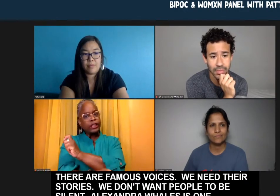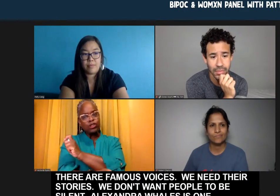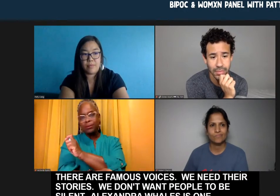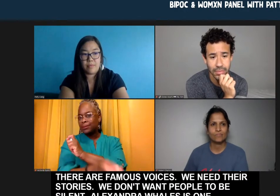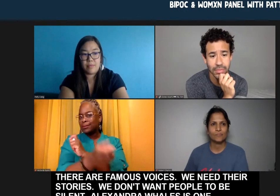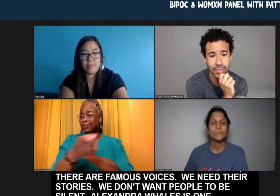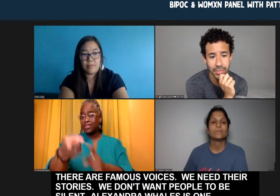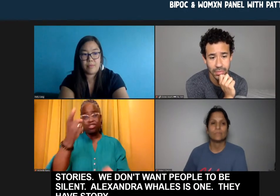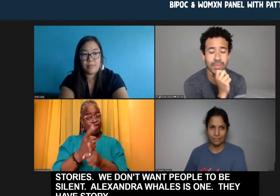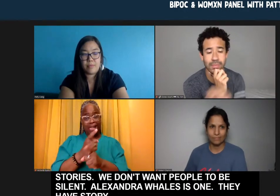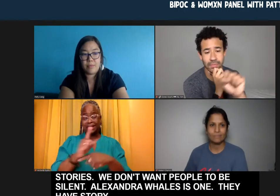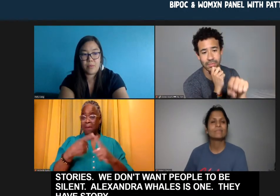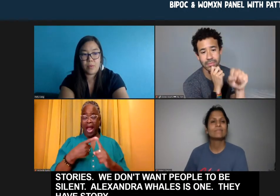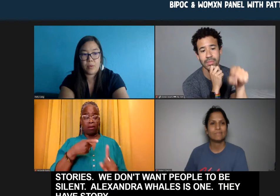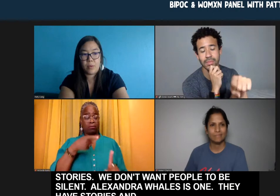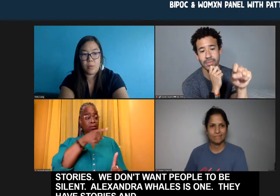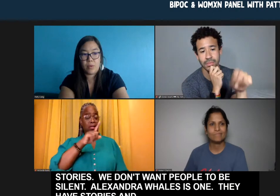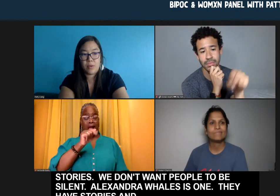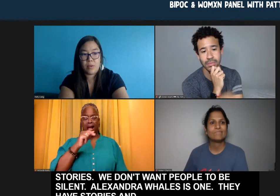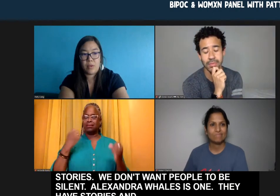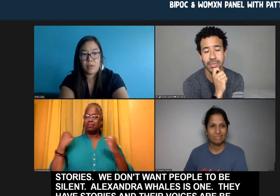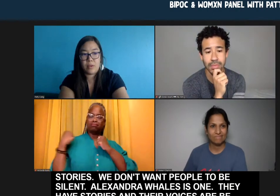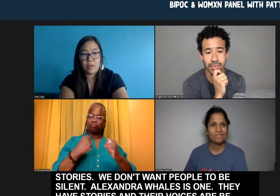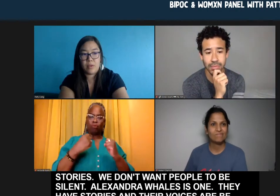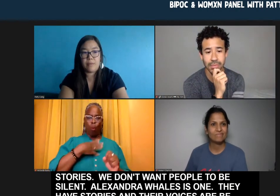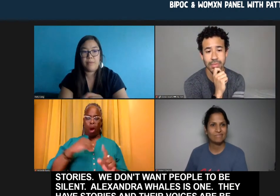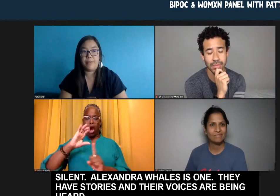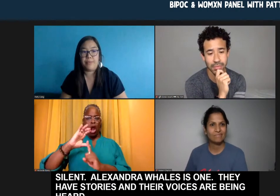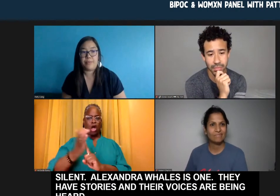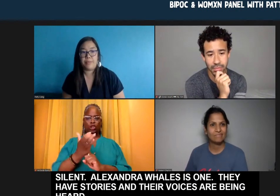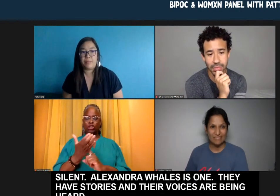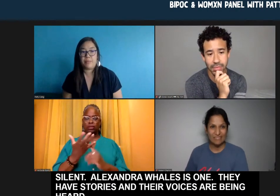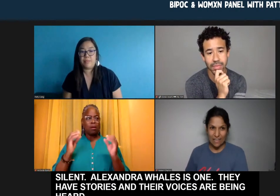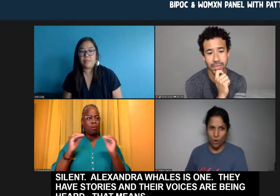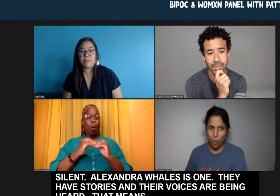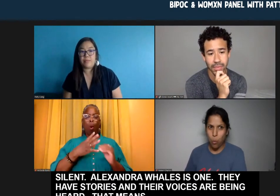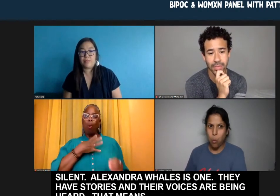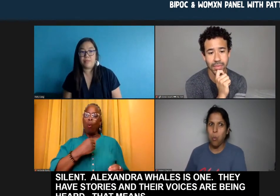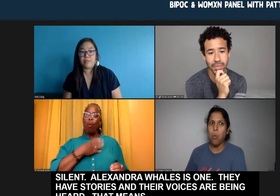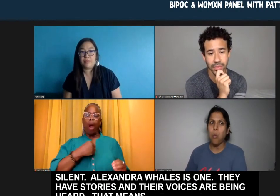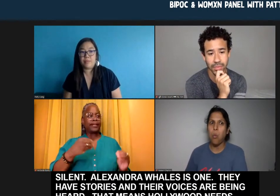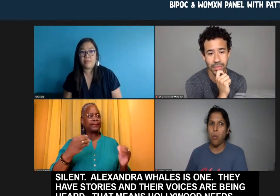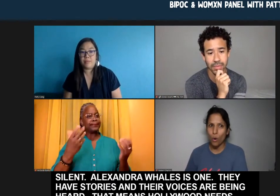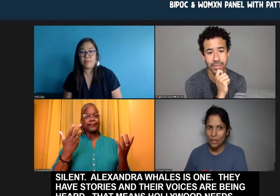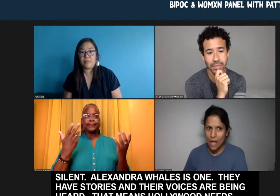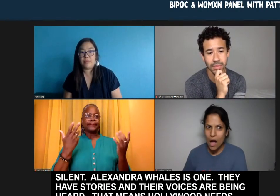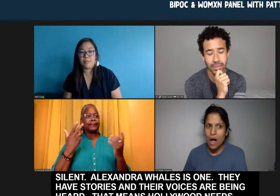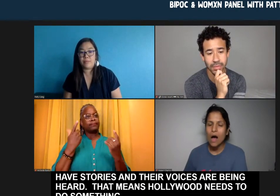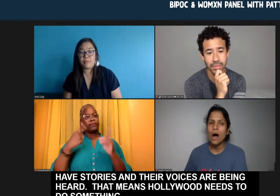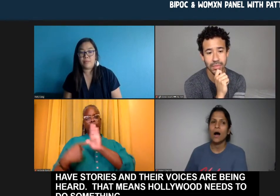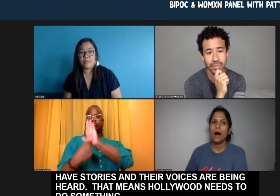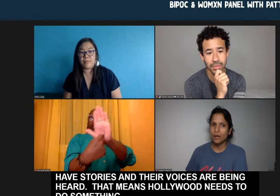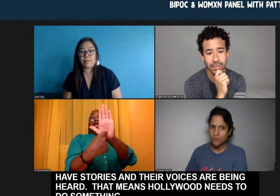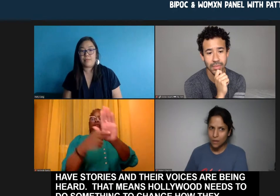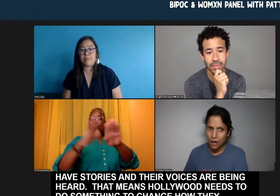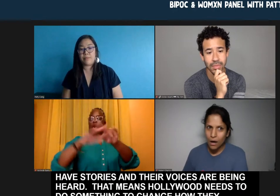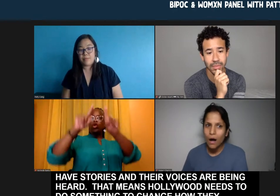And that means Hollywood needs to do something to change how they work. Yes, you know, very strong white culture, very